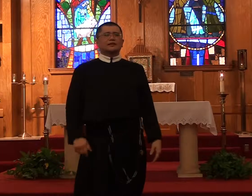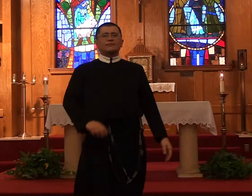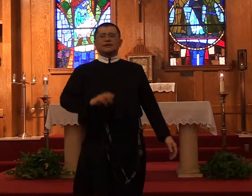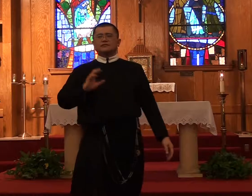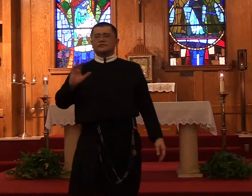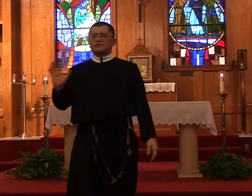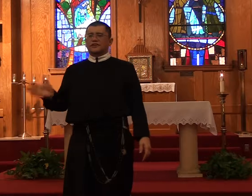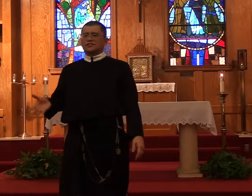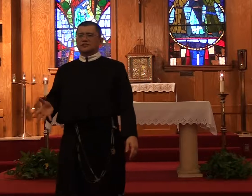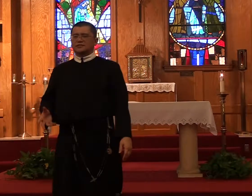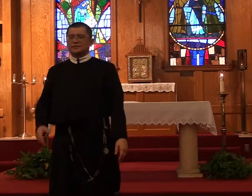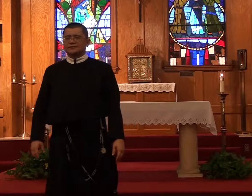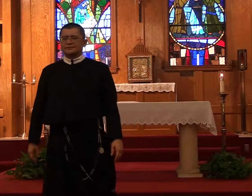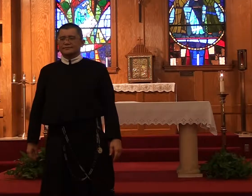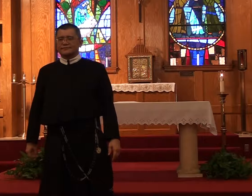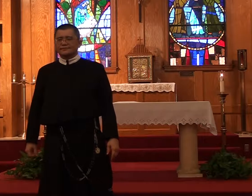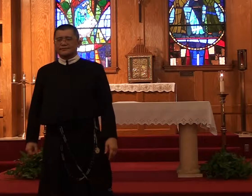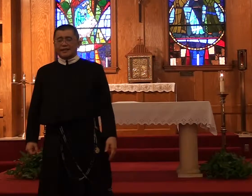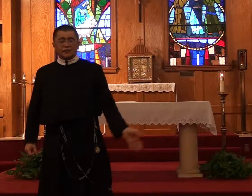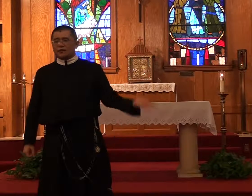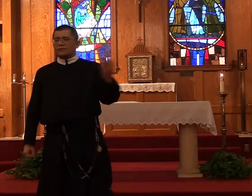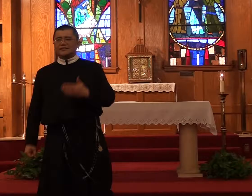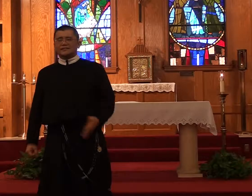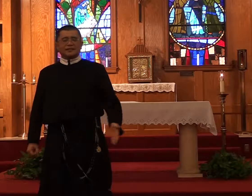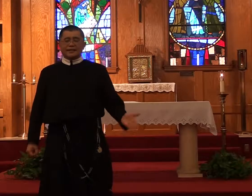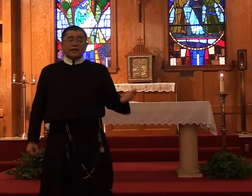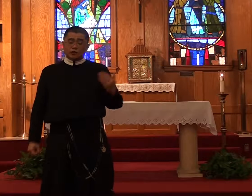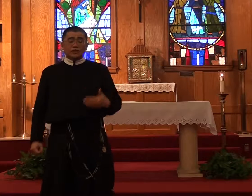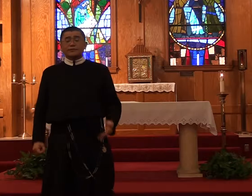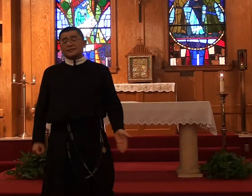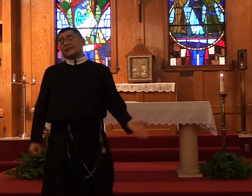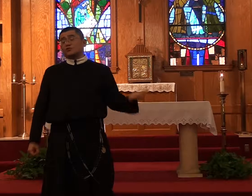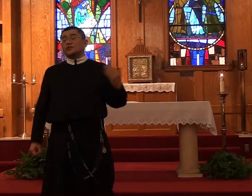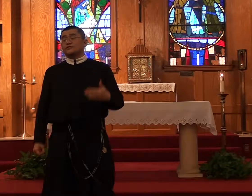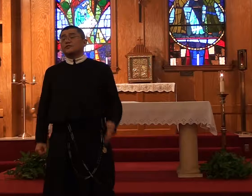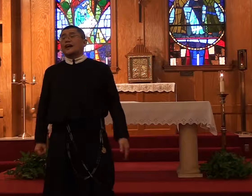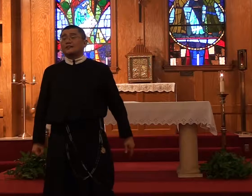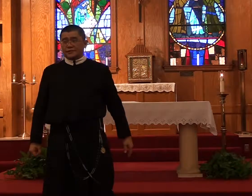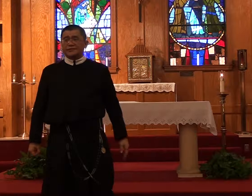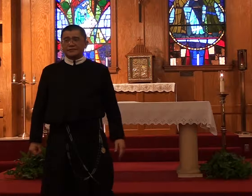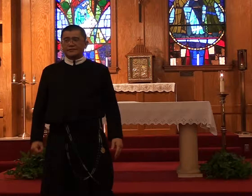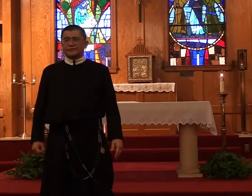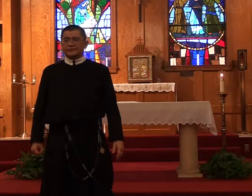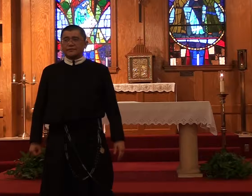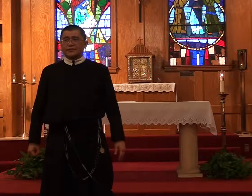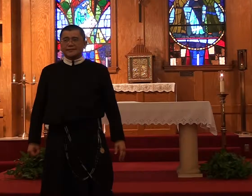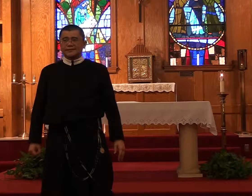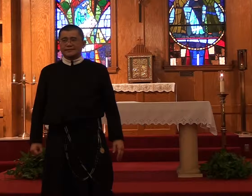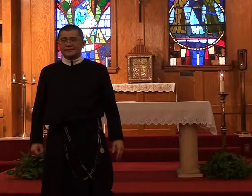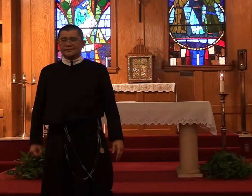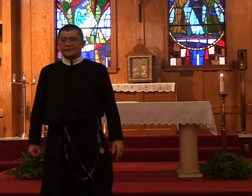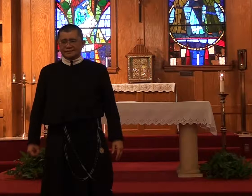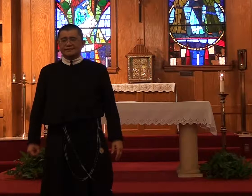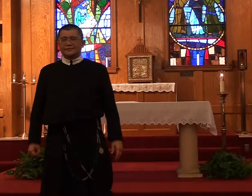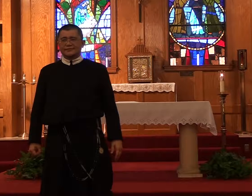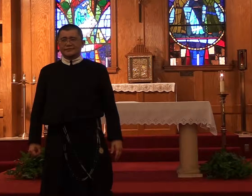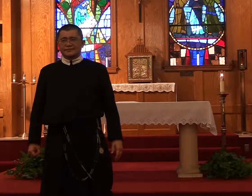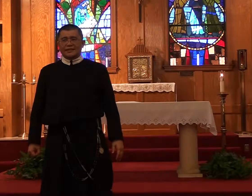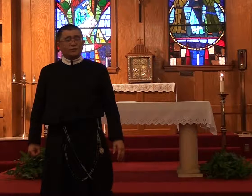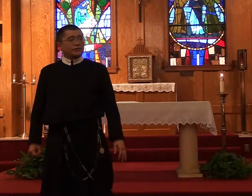back refreshed, and you come back just like 20 minutes, like 24 hours of rest. That's what the